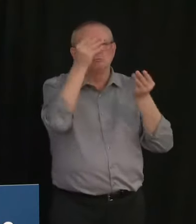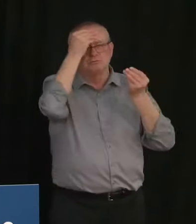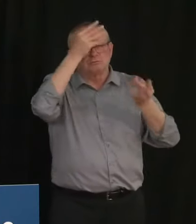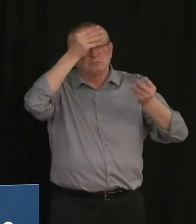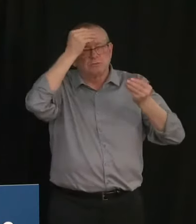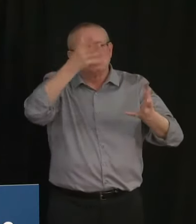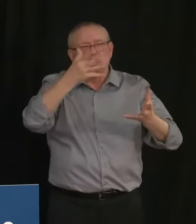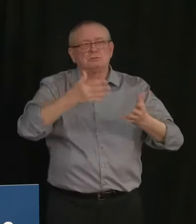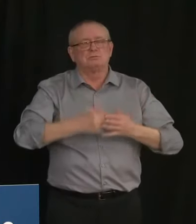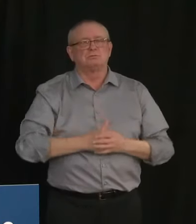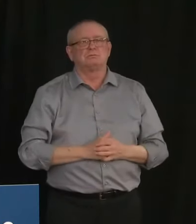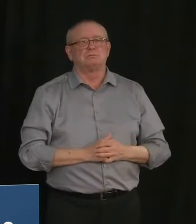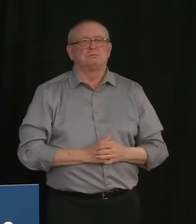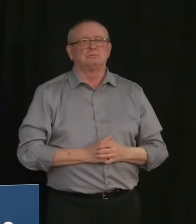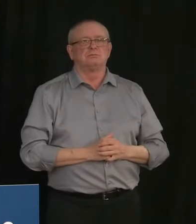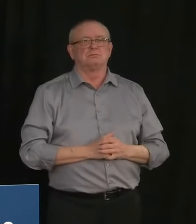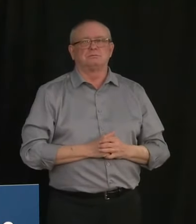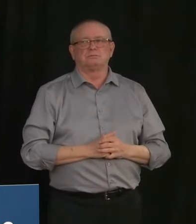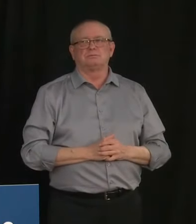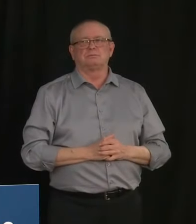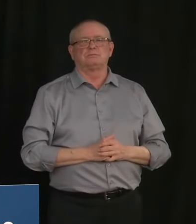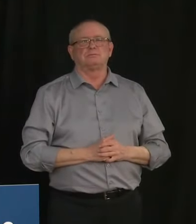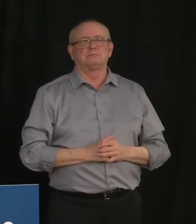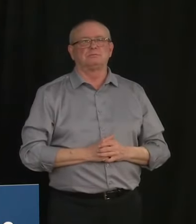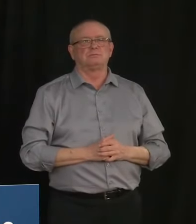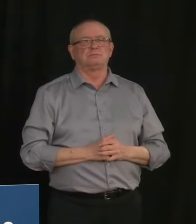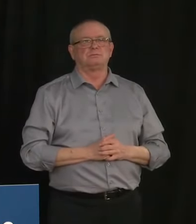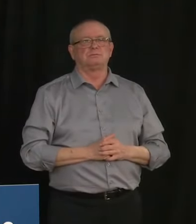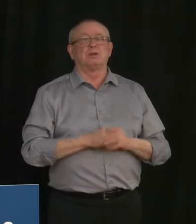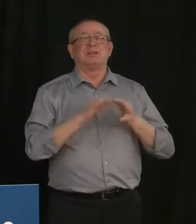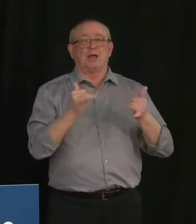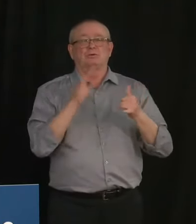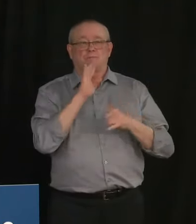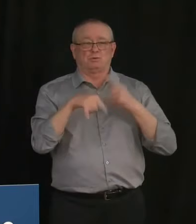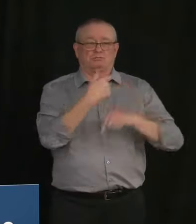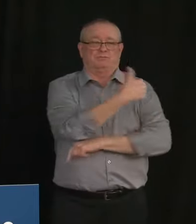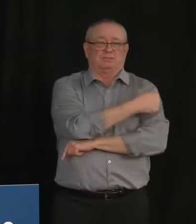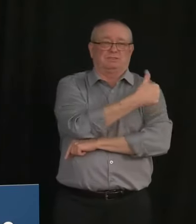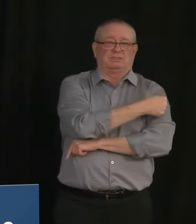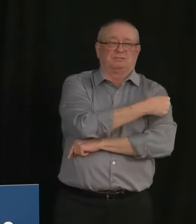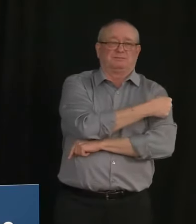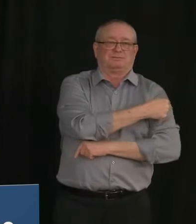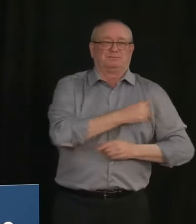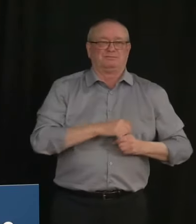policy. Turning to vaccines, we have now administered